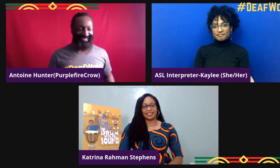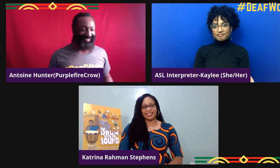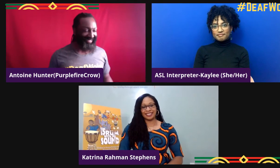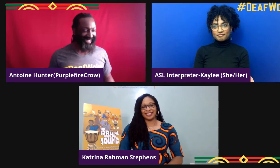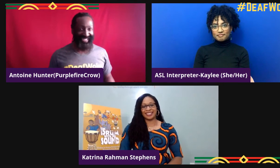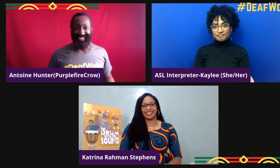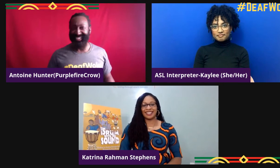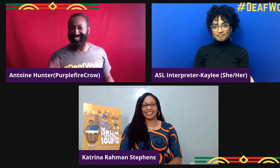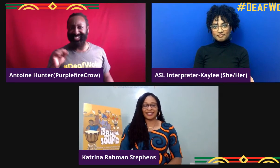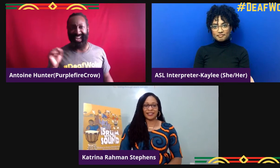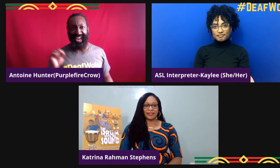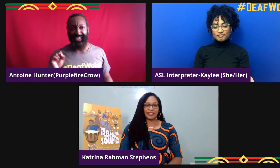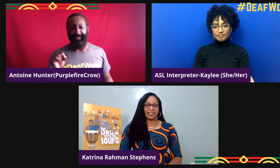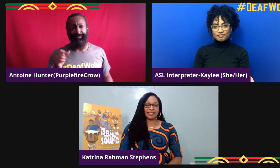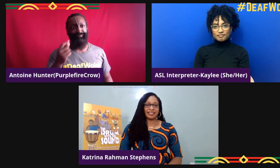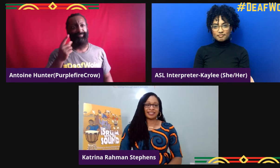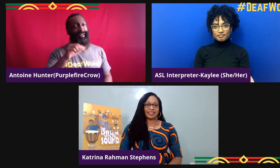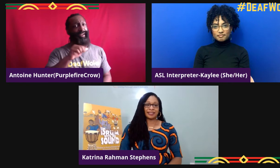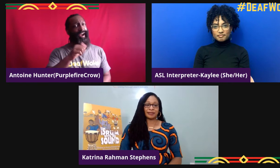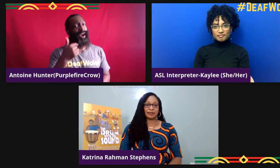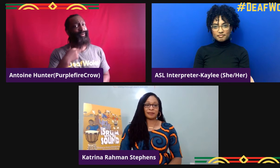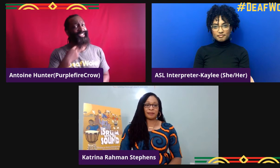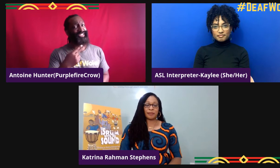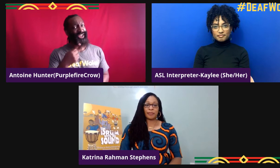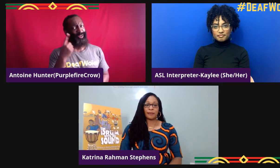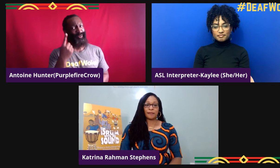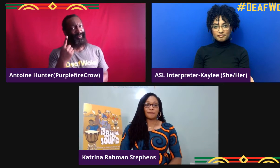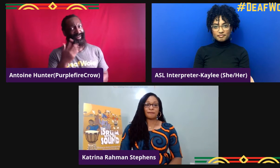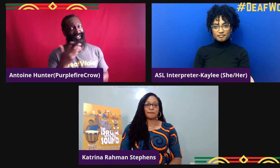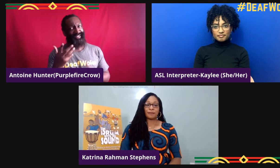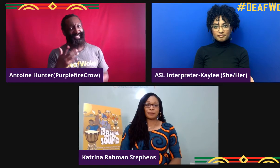to make sure people can see me. Yes.